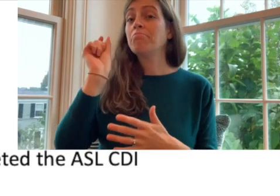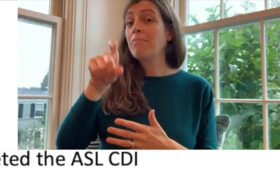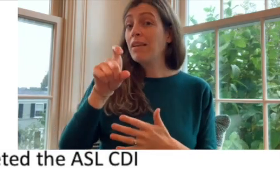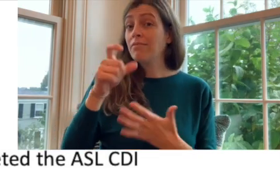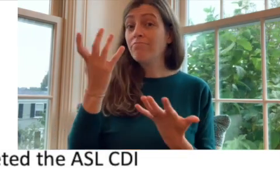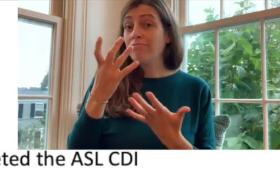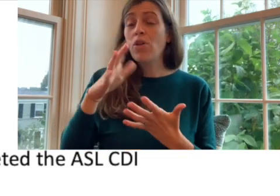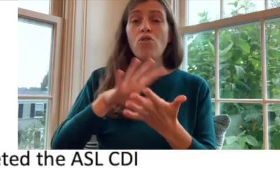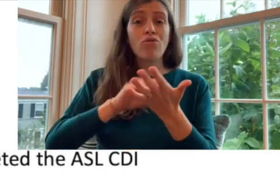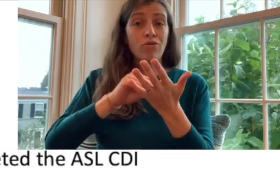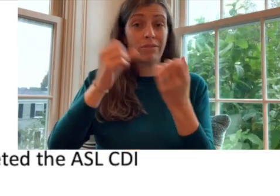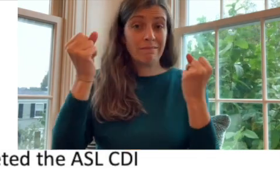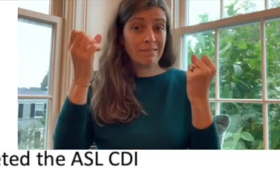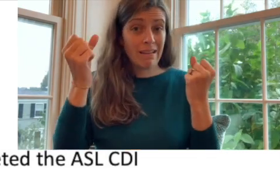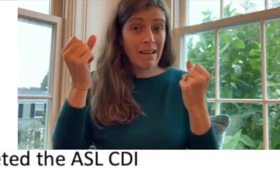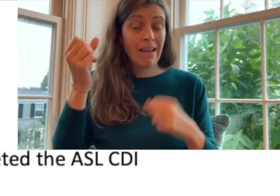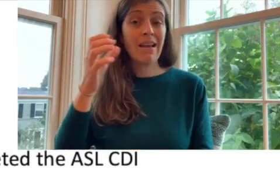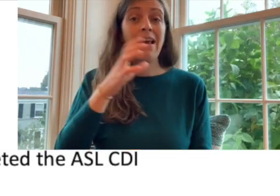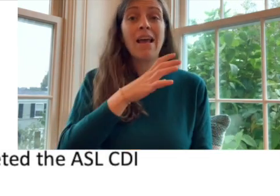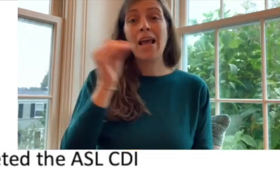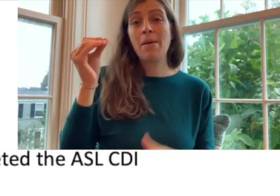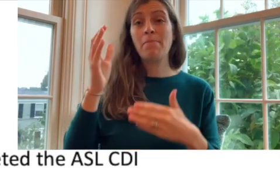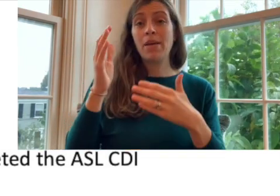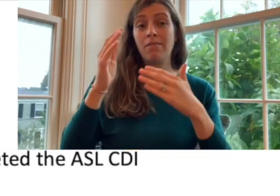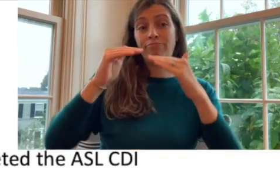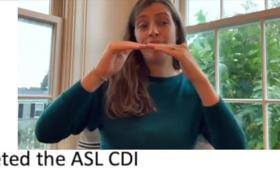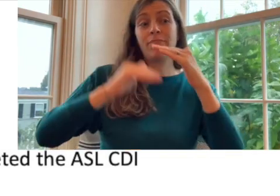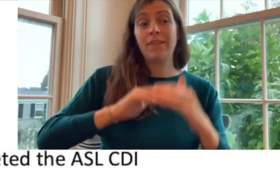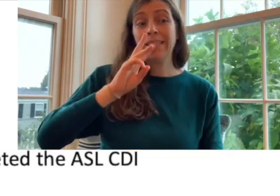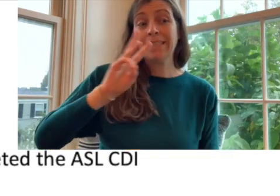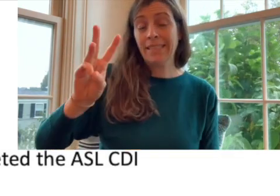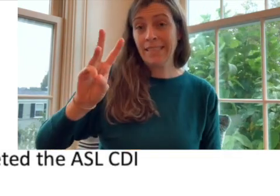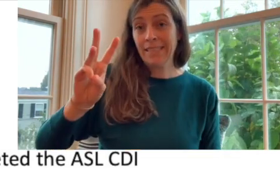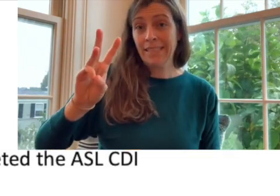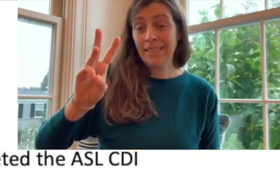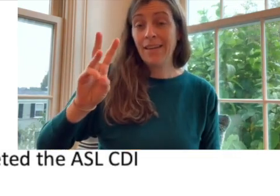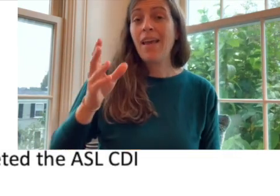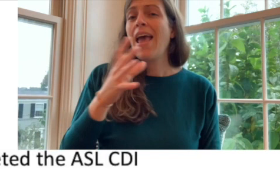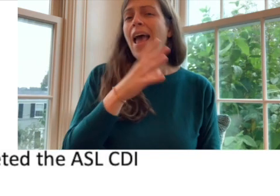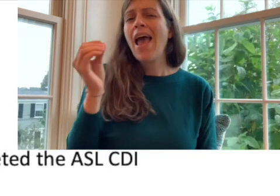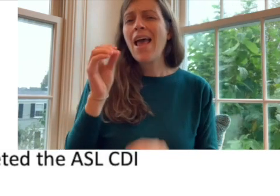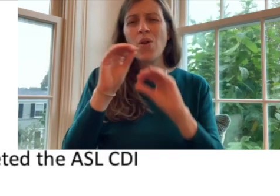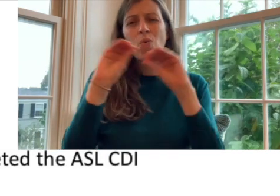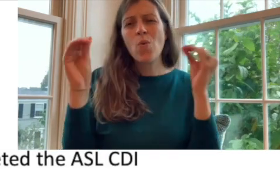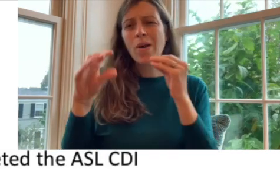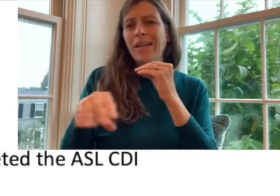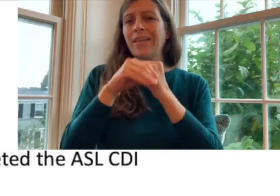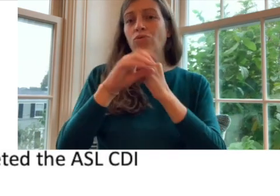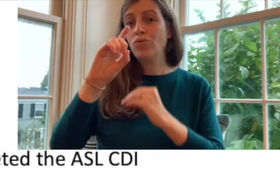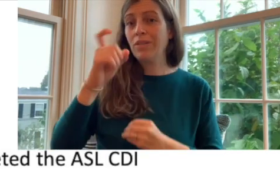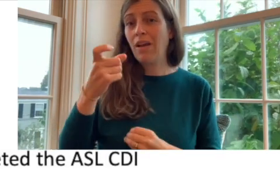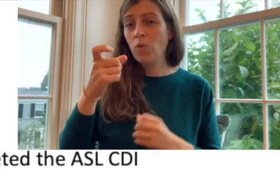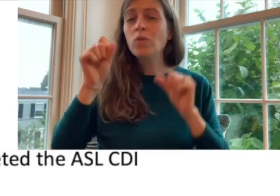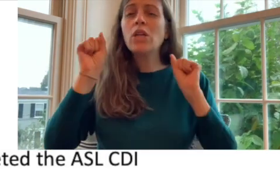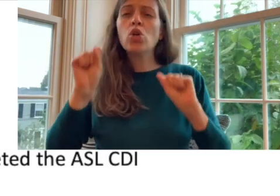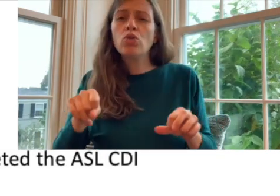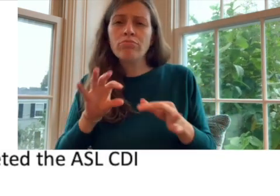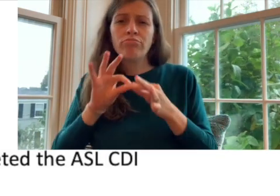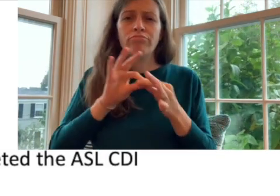children who had hearing parents. The criteria were that the child had to be deaf, learning ASL, younger than 6, and